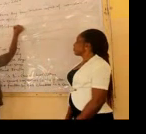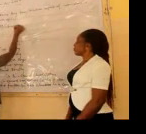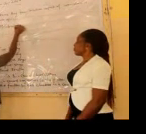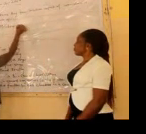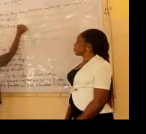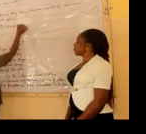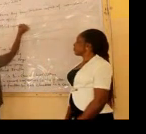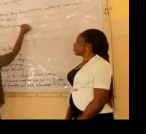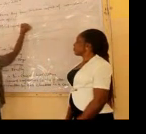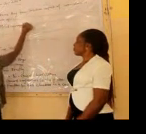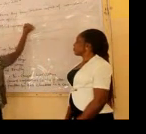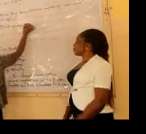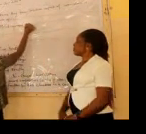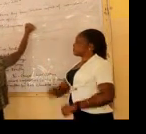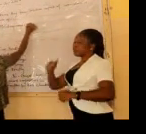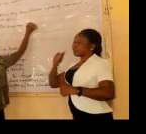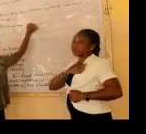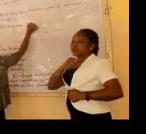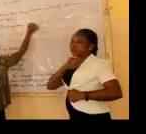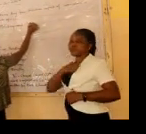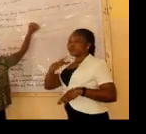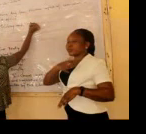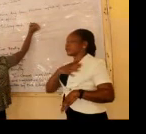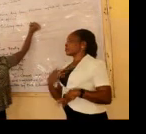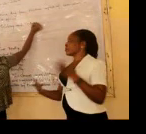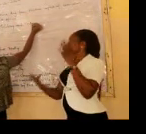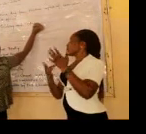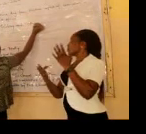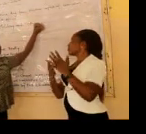and technical aids.